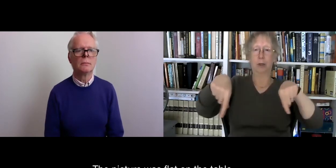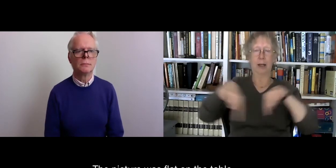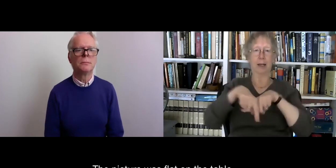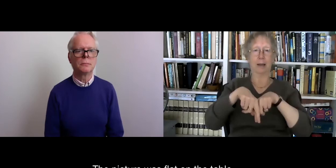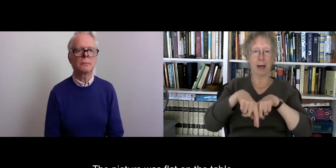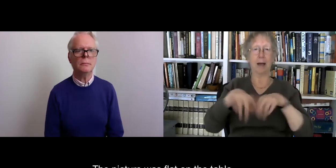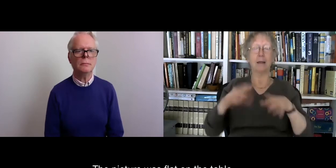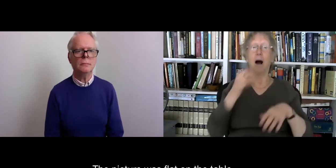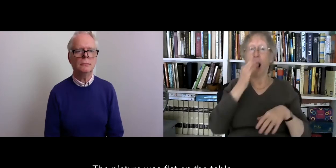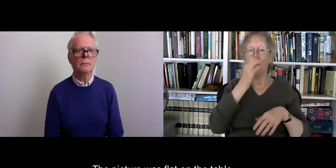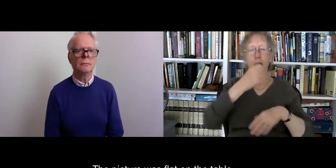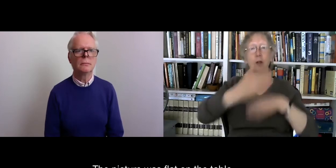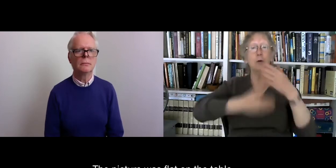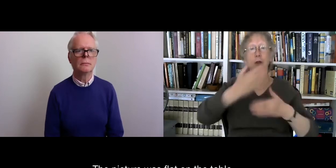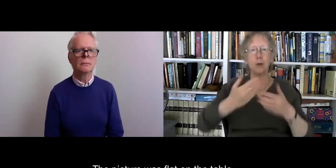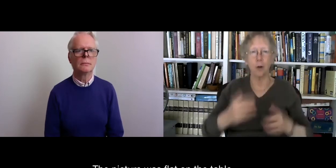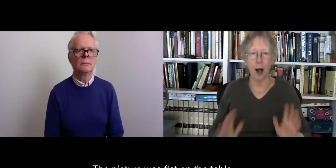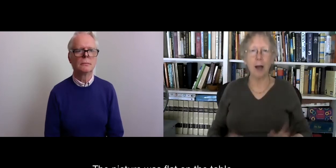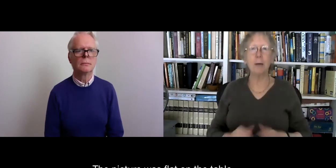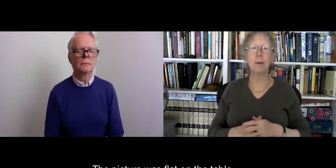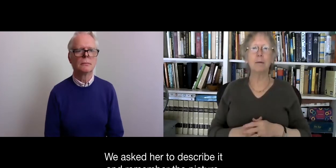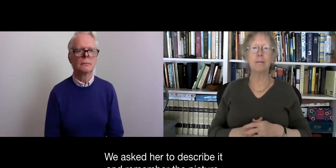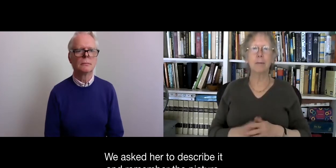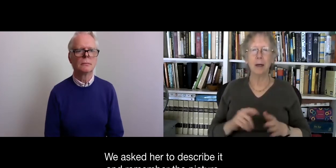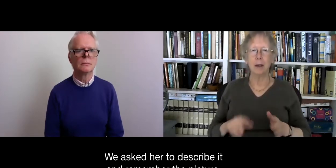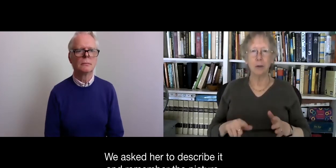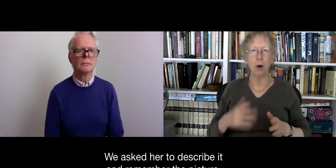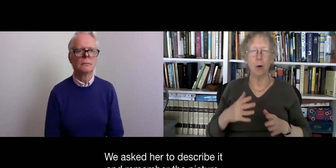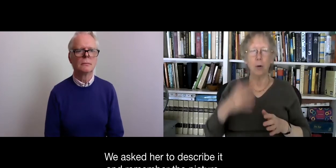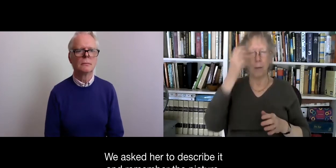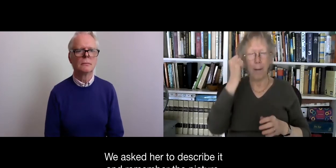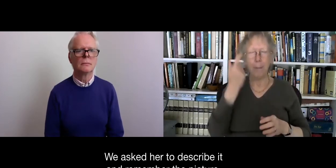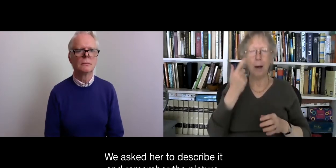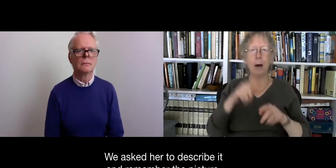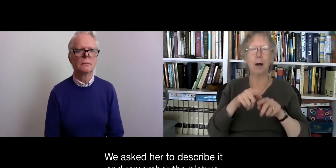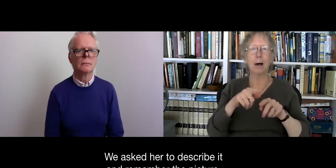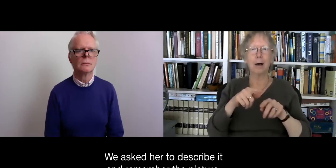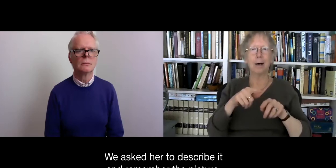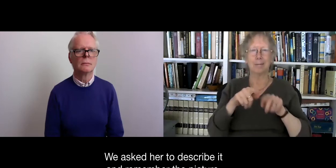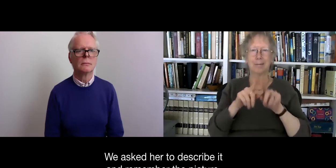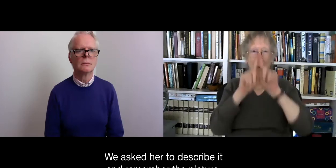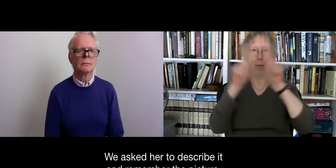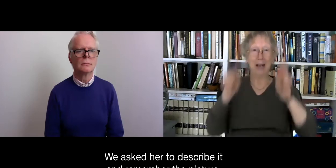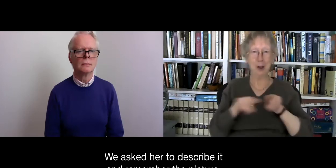And the picture was flat on the table, and we asked her to describe it and remember the picture.